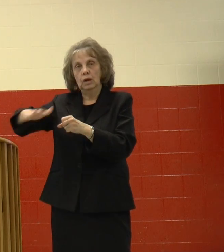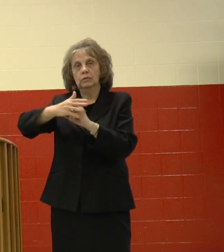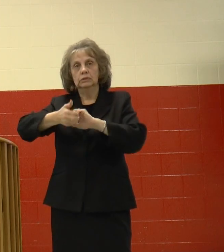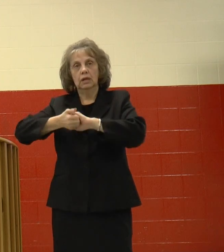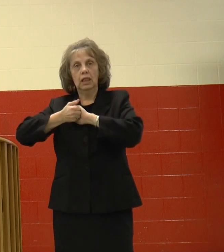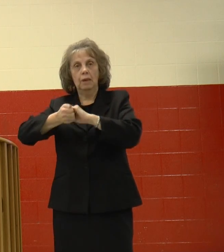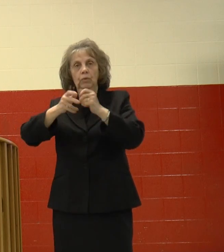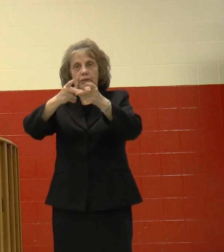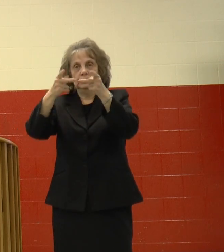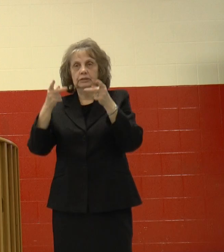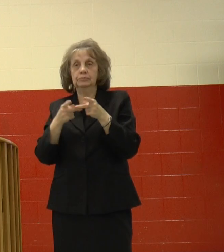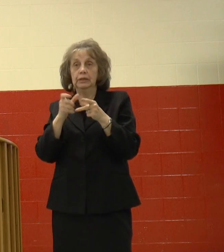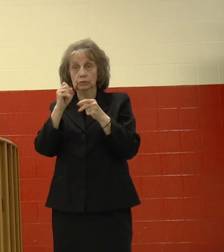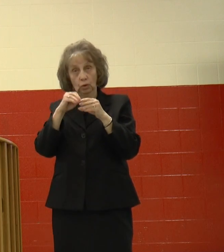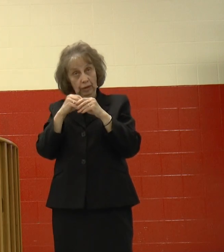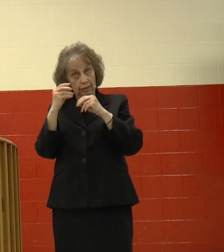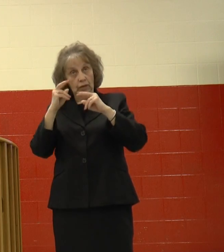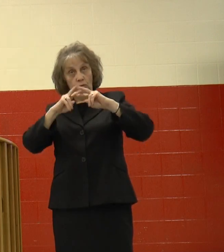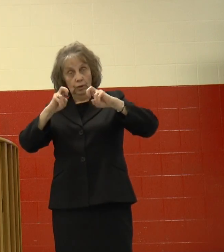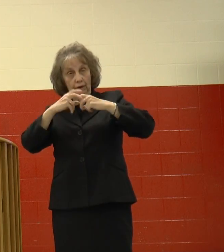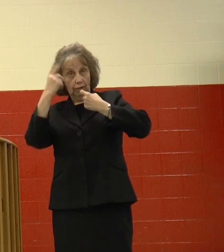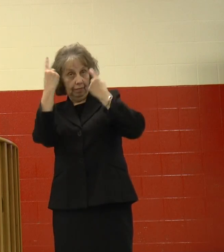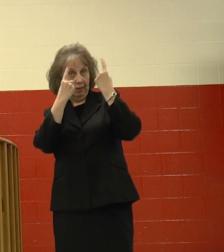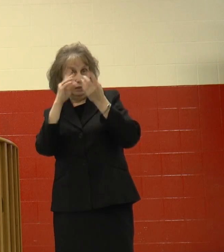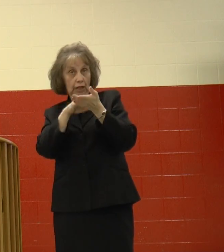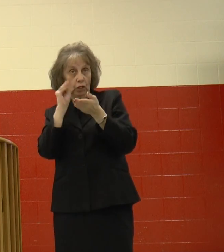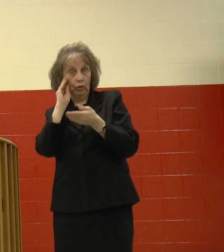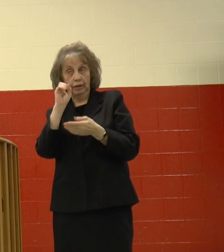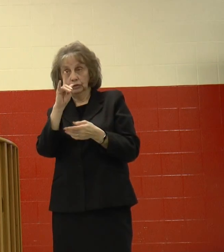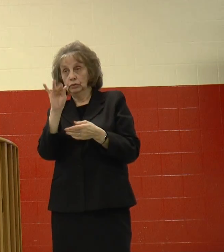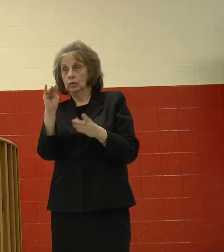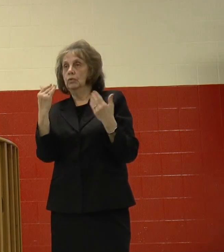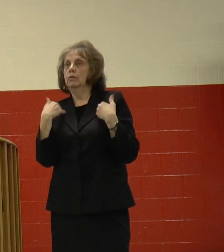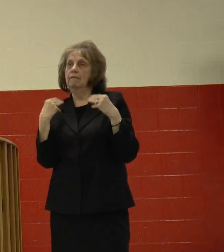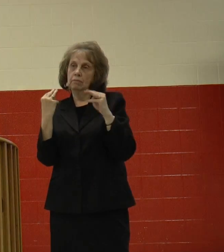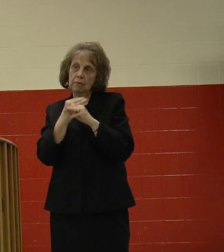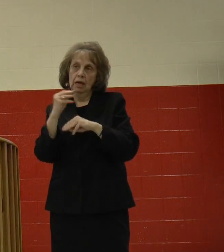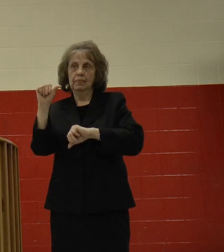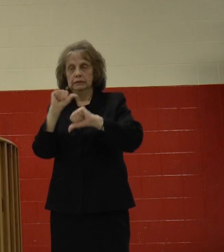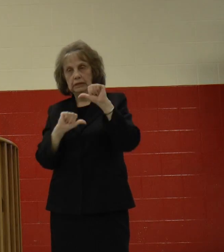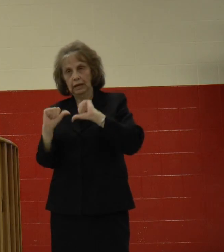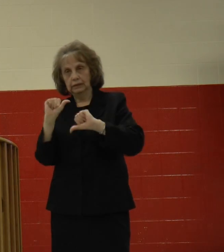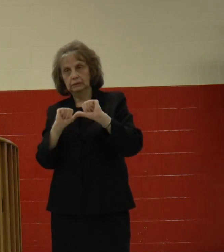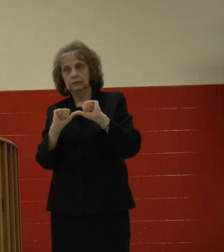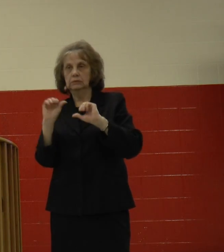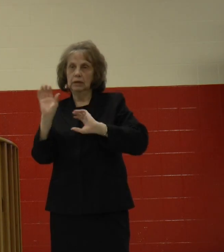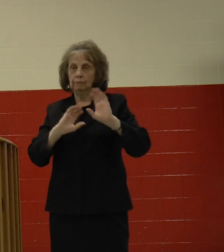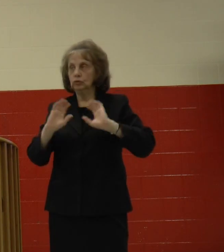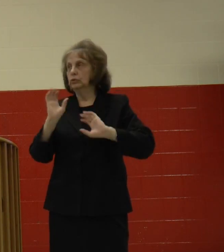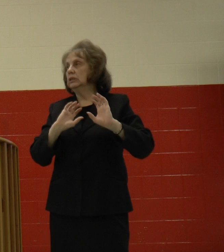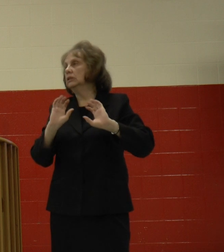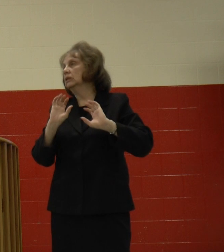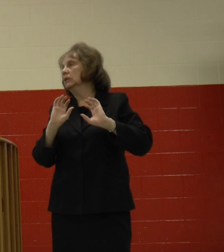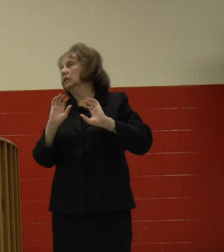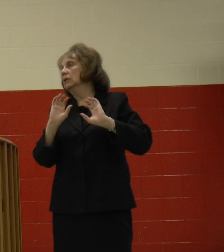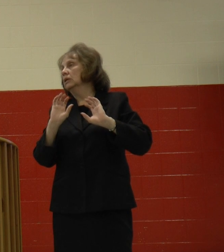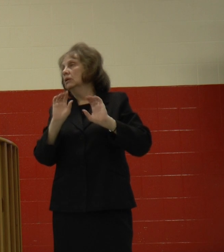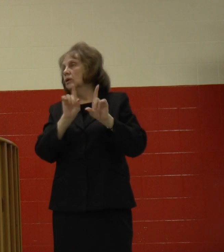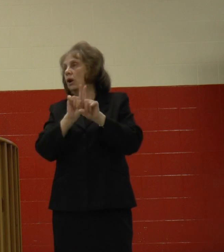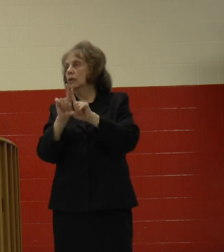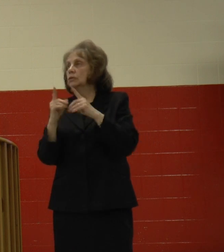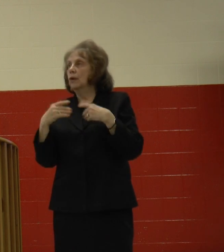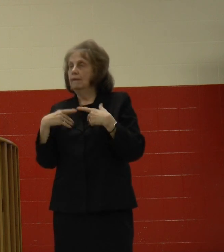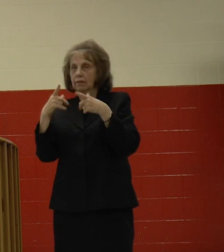space. So in the critical thinking learning studio, you have math and science and chemistry, and you also